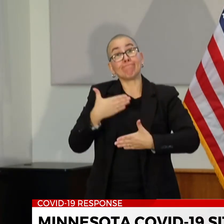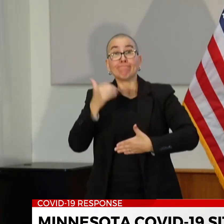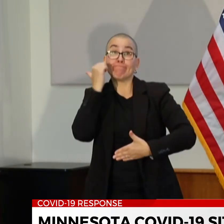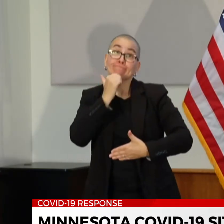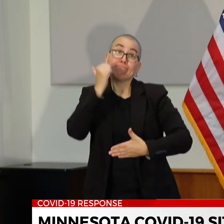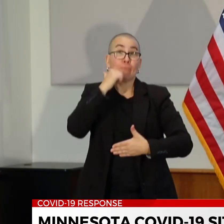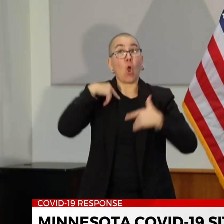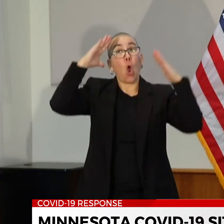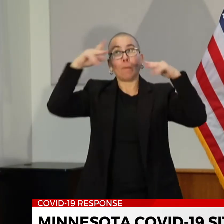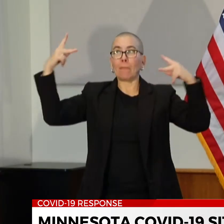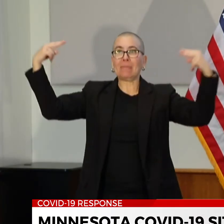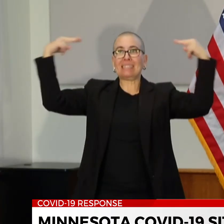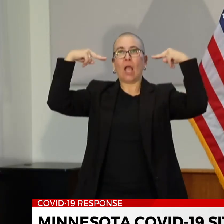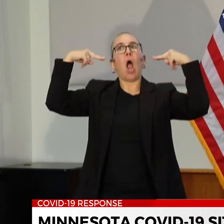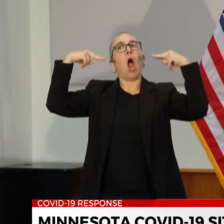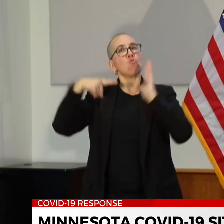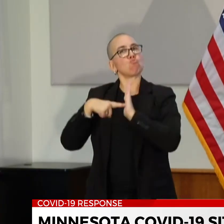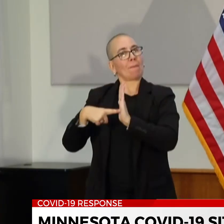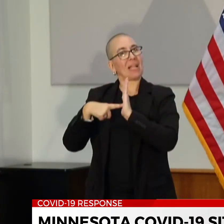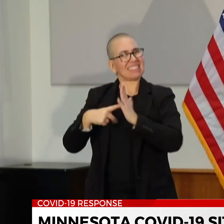and will report that accurately.